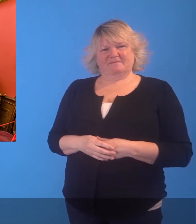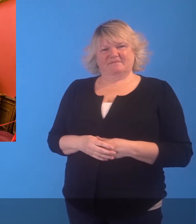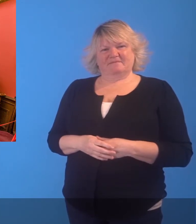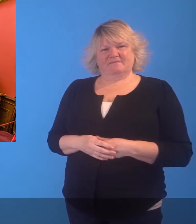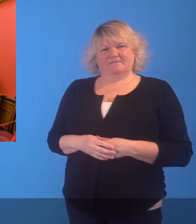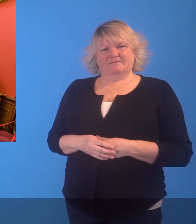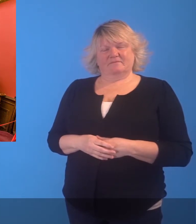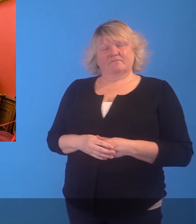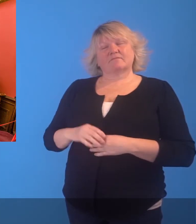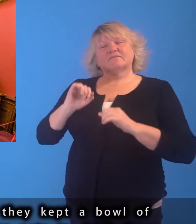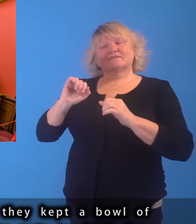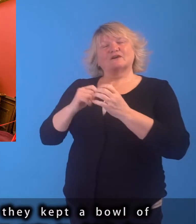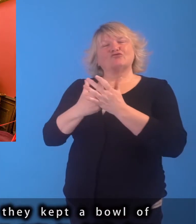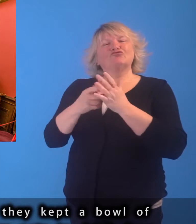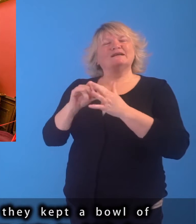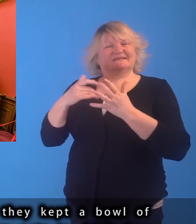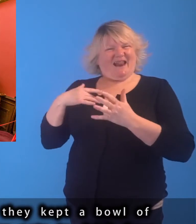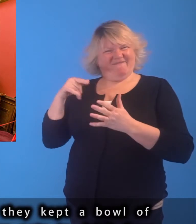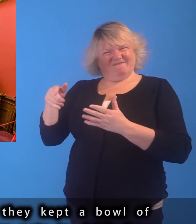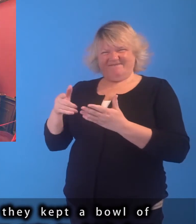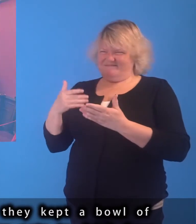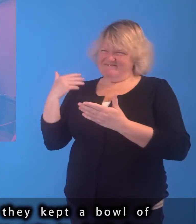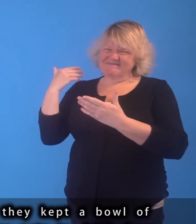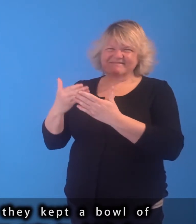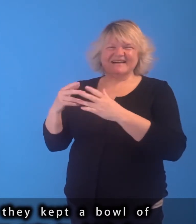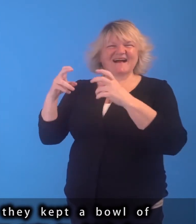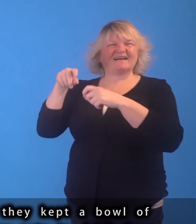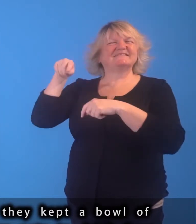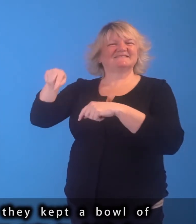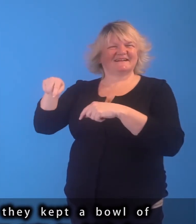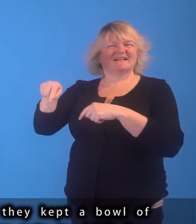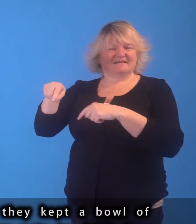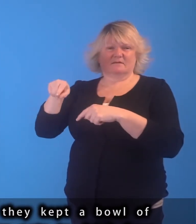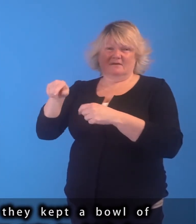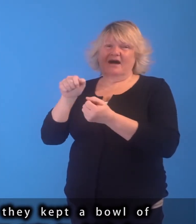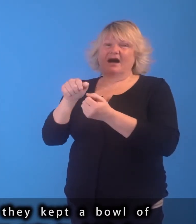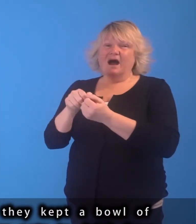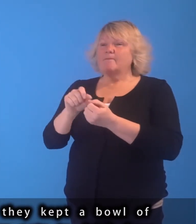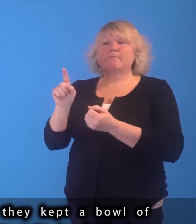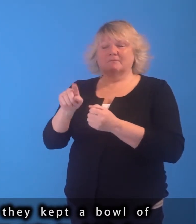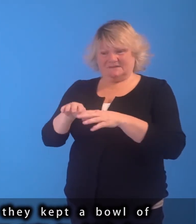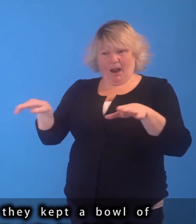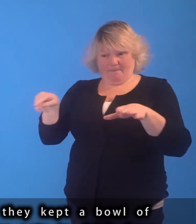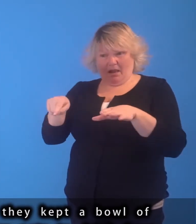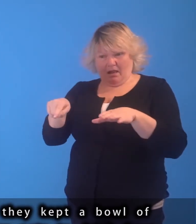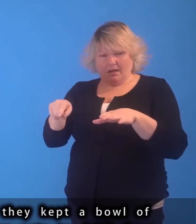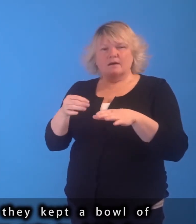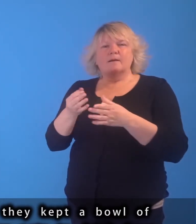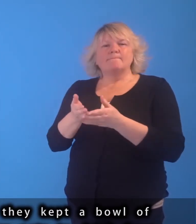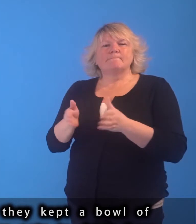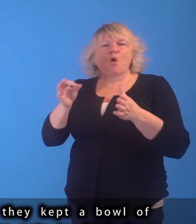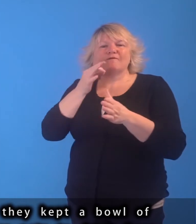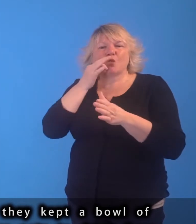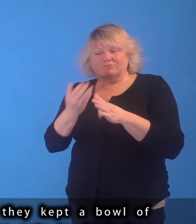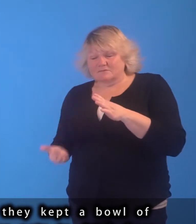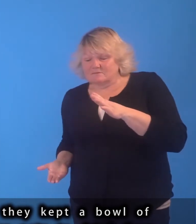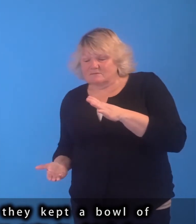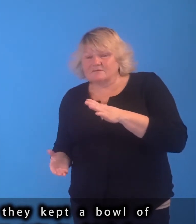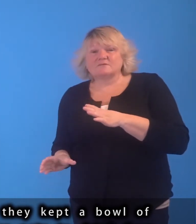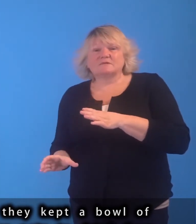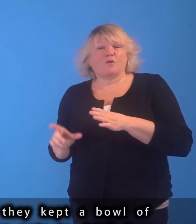The chandelier was installed by the Reeds in 1903, after enlarging the skylight installed by